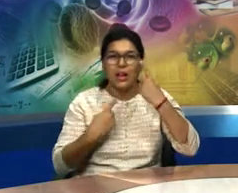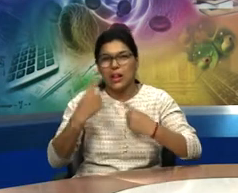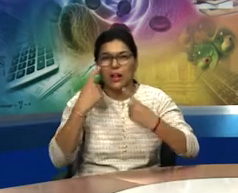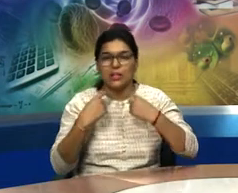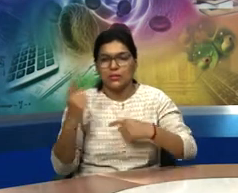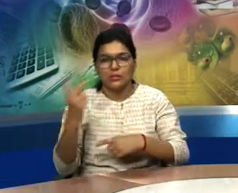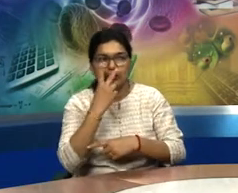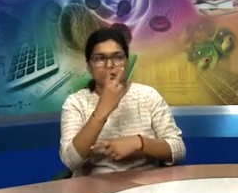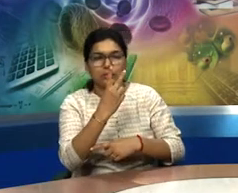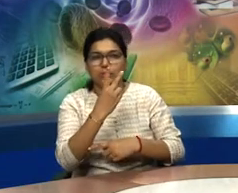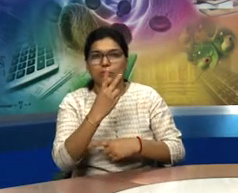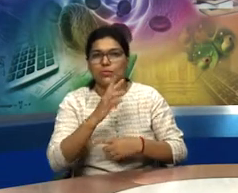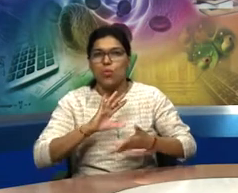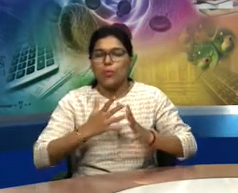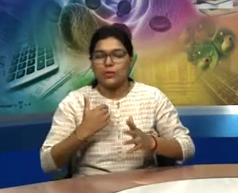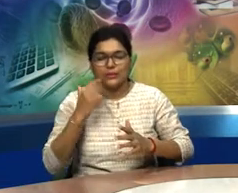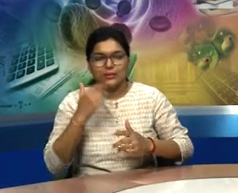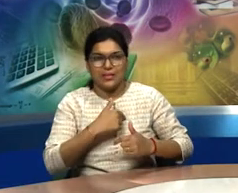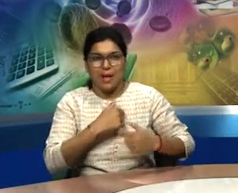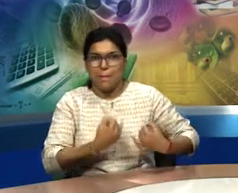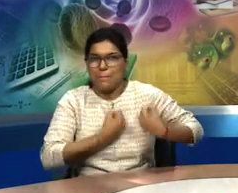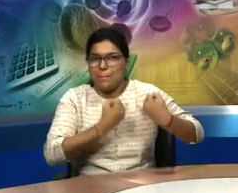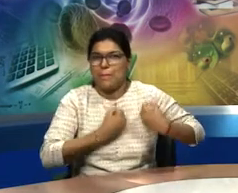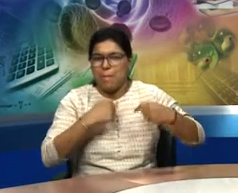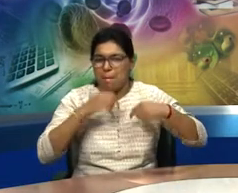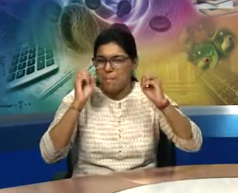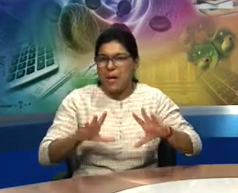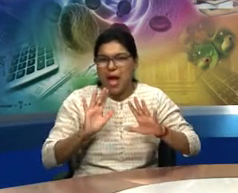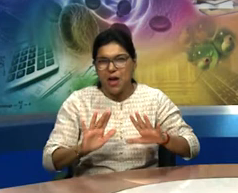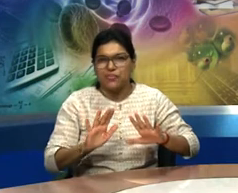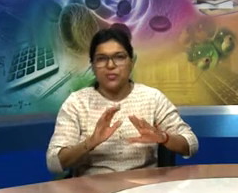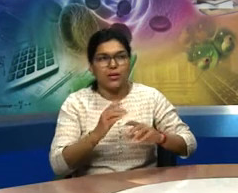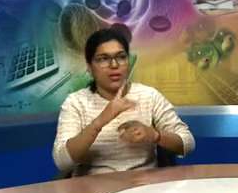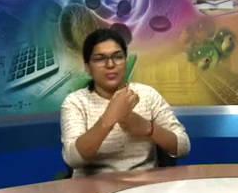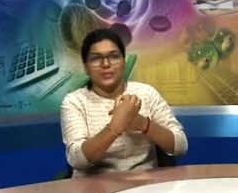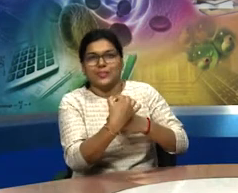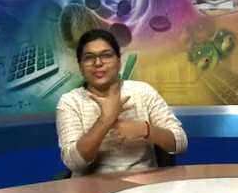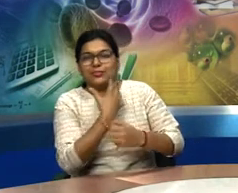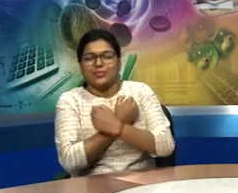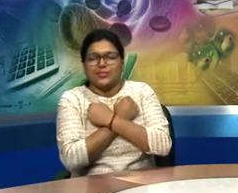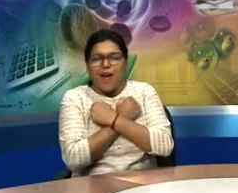Those tears of love cleansed my heart and washed my sin away.